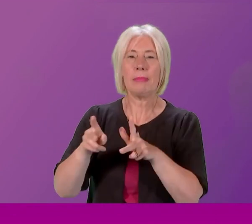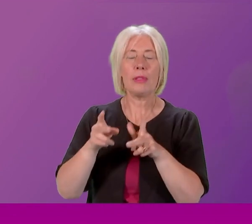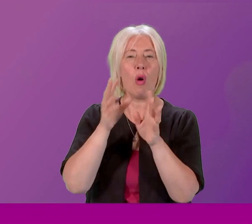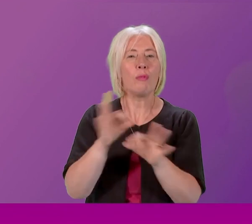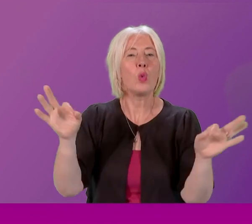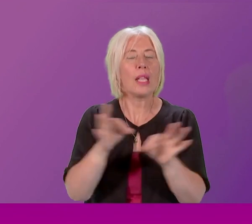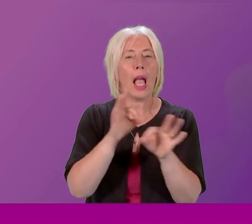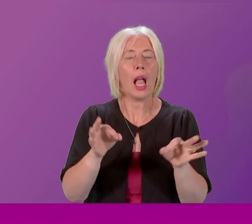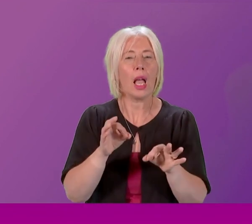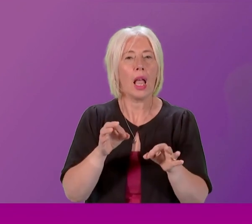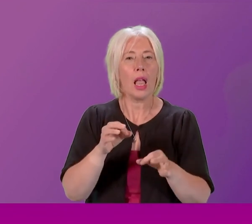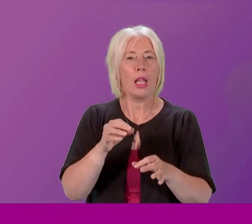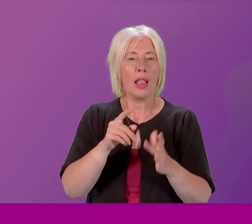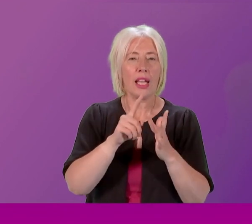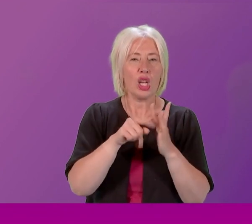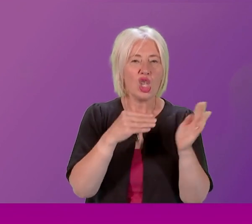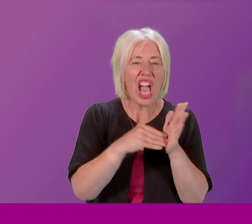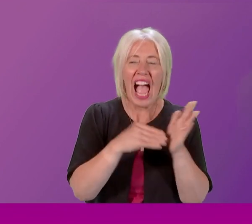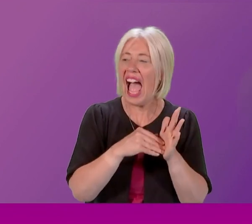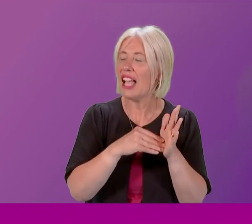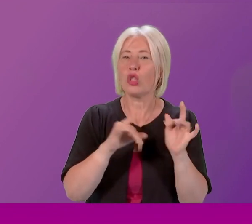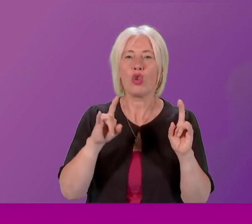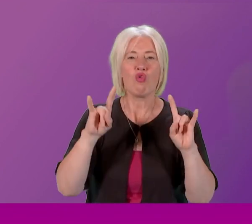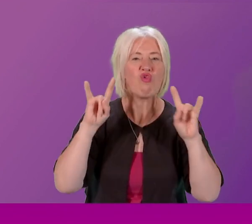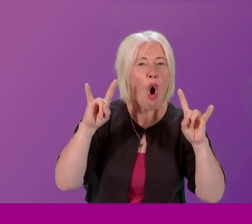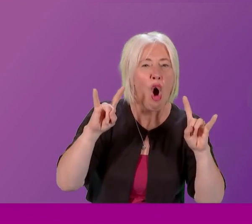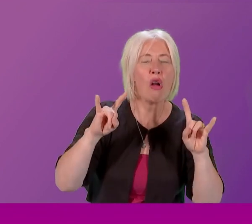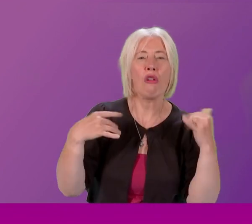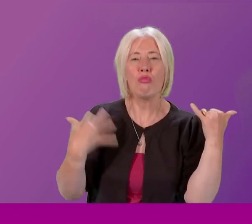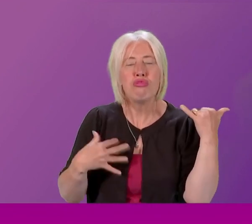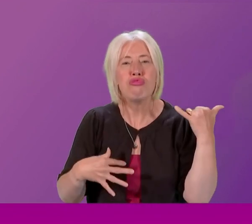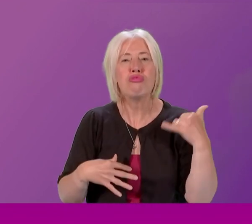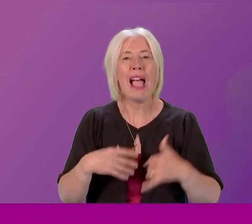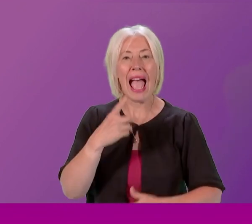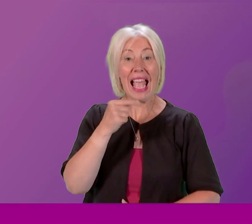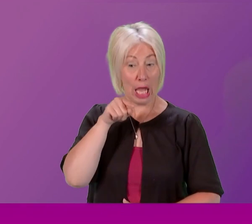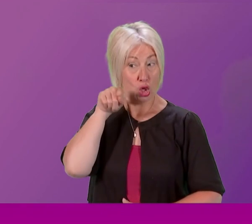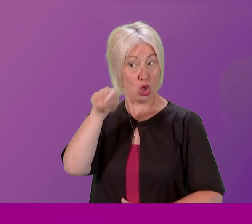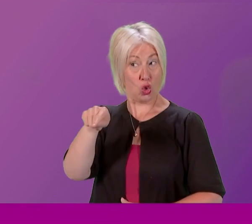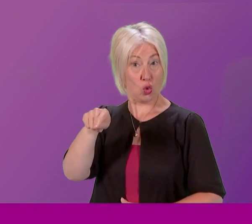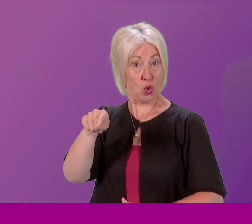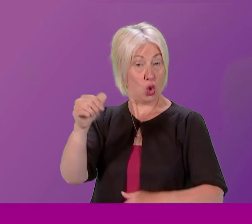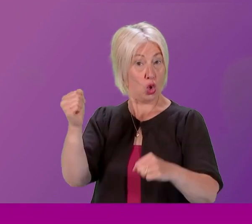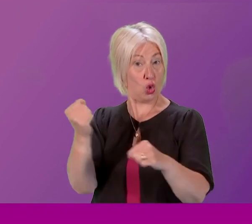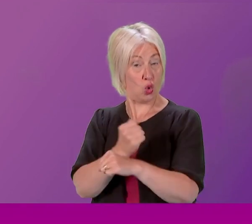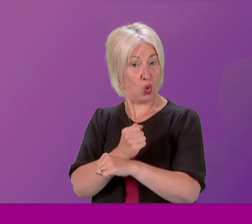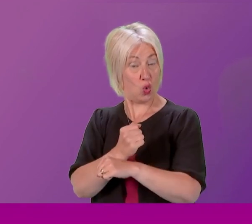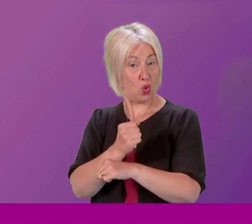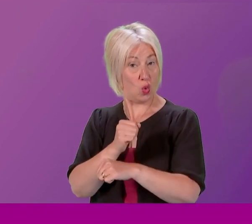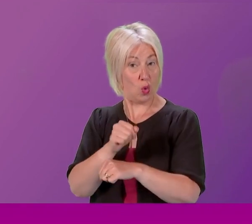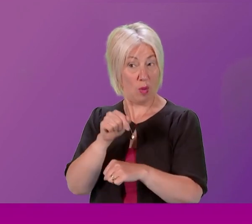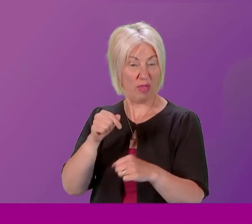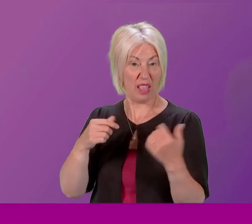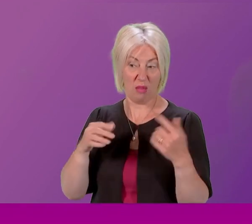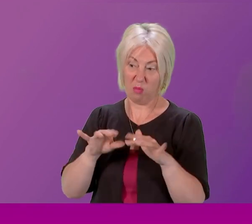music, jazz, etc. Could you see yourself performing those roles and likewise